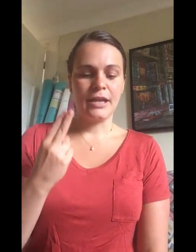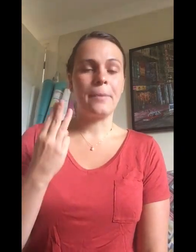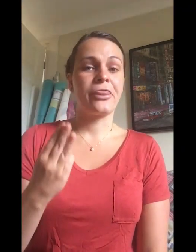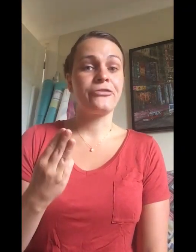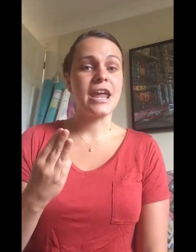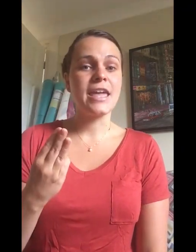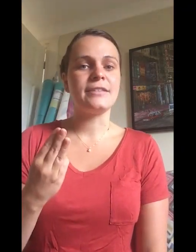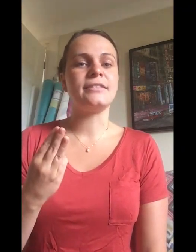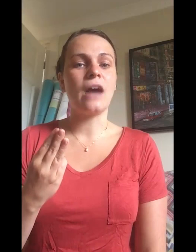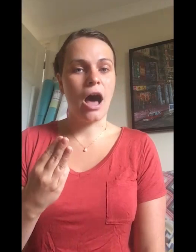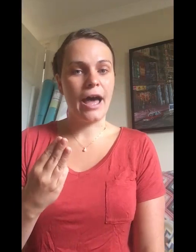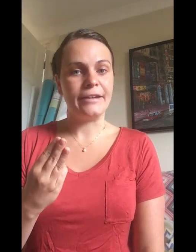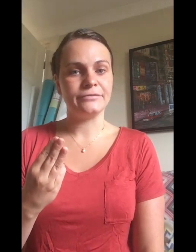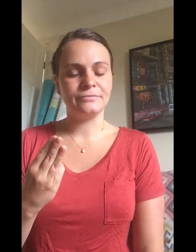Number 3 is sky.